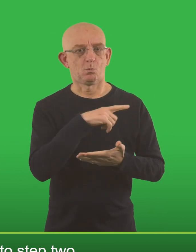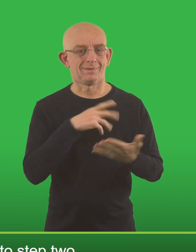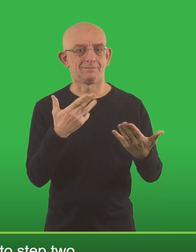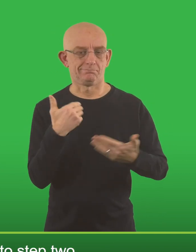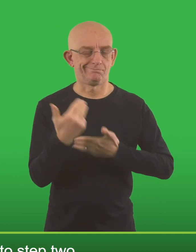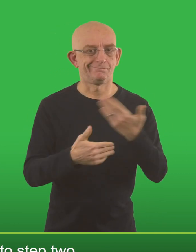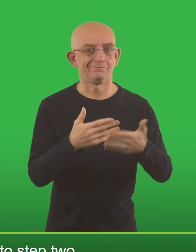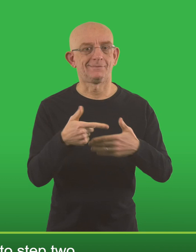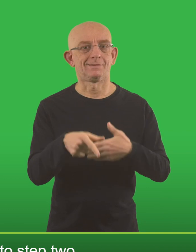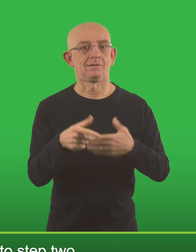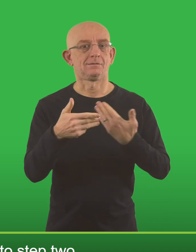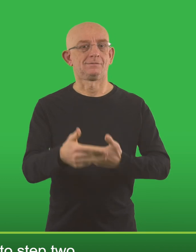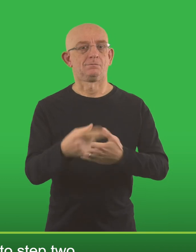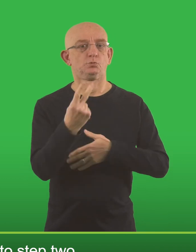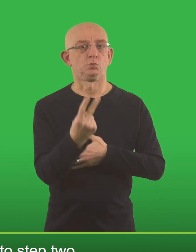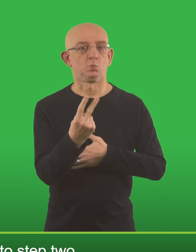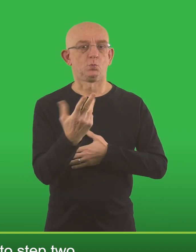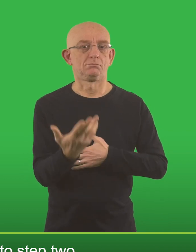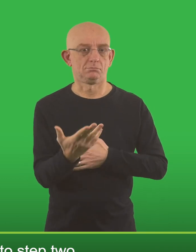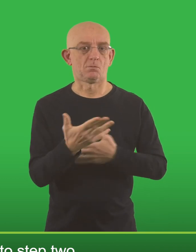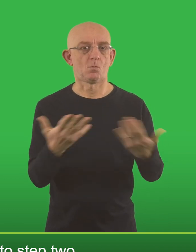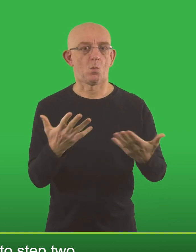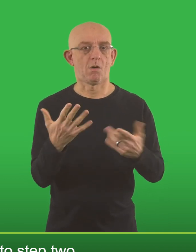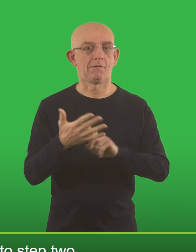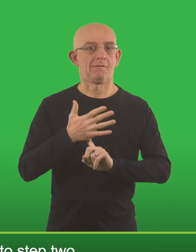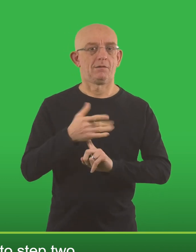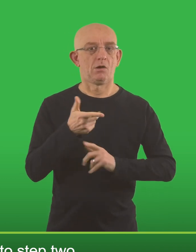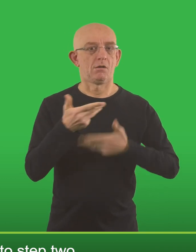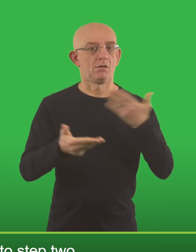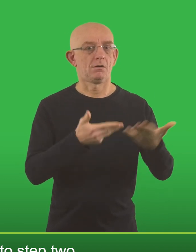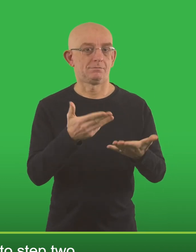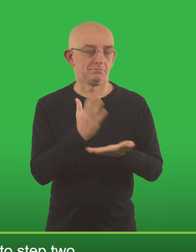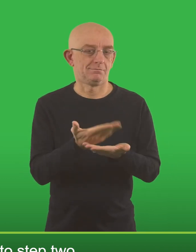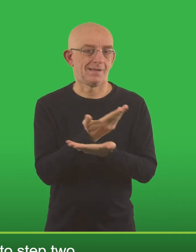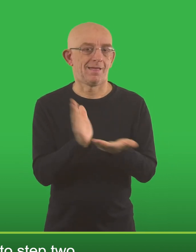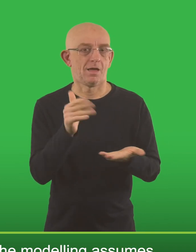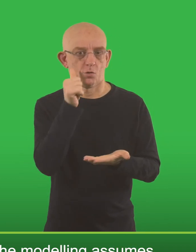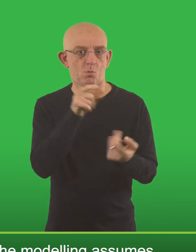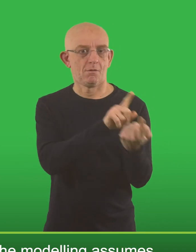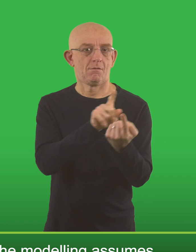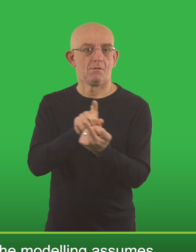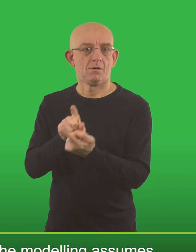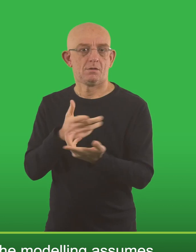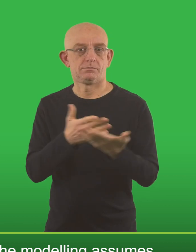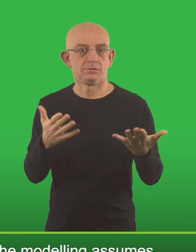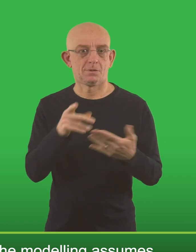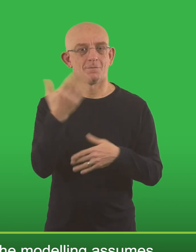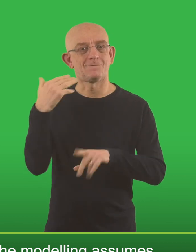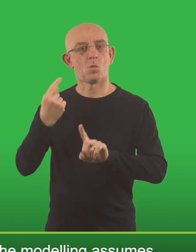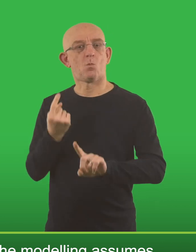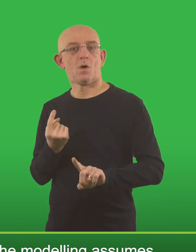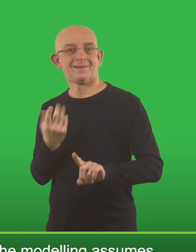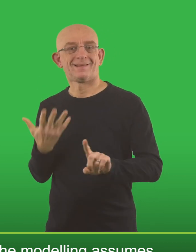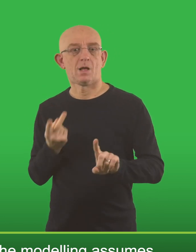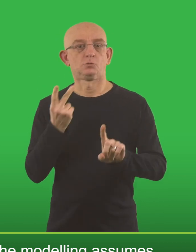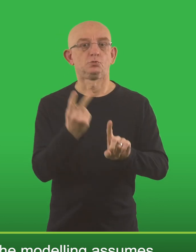day or two into step 2, and that will put more pressure on R. There's no two ways about that. And moving from step